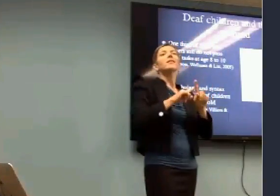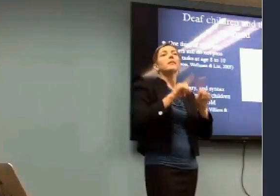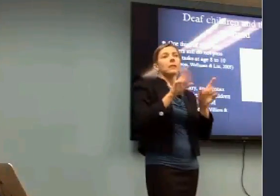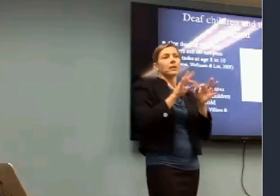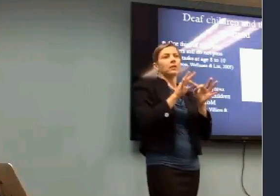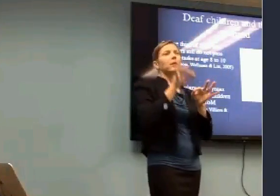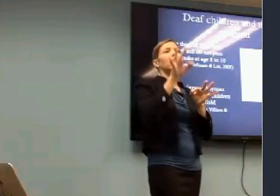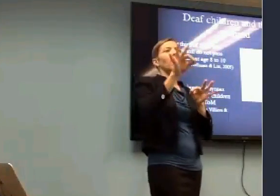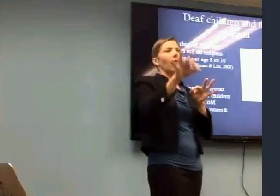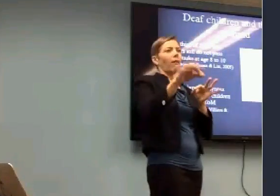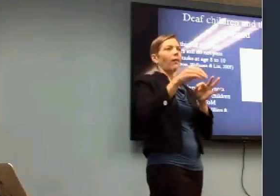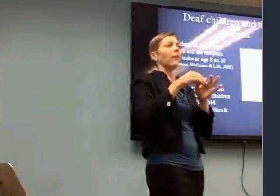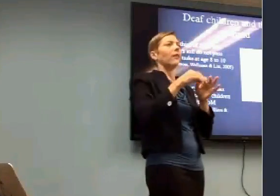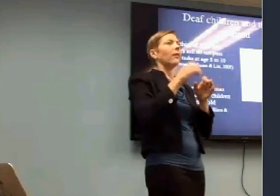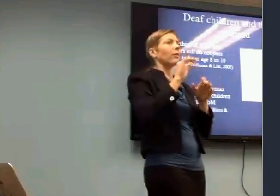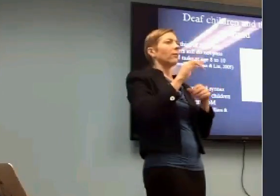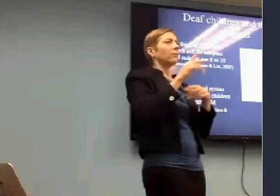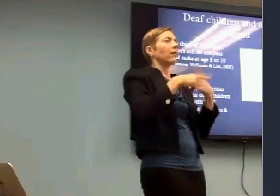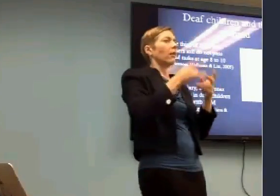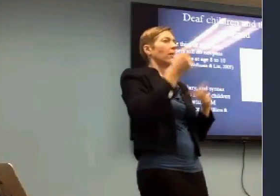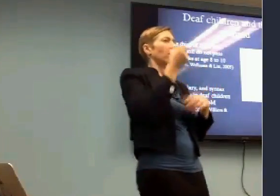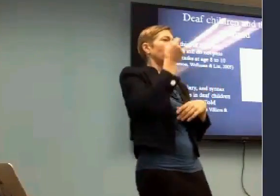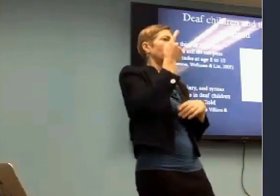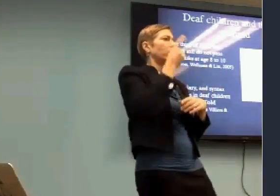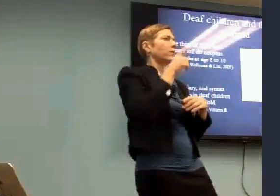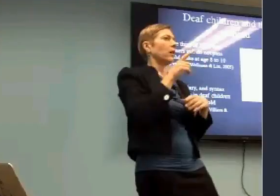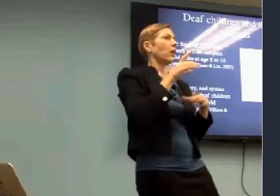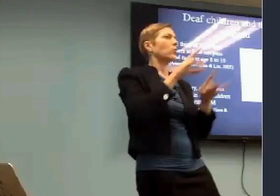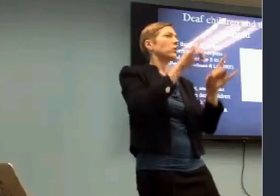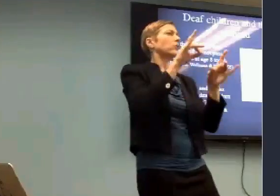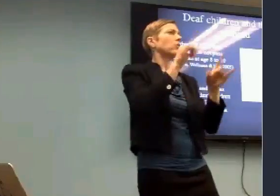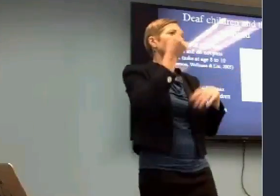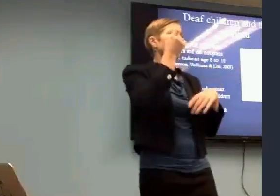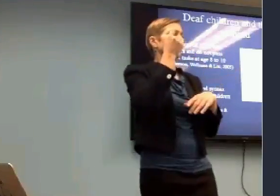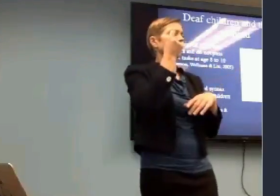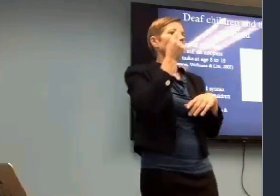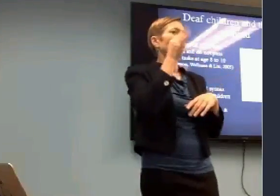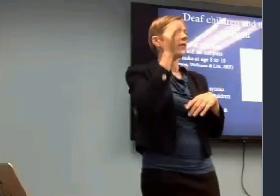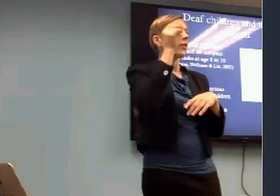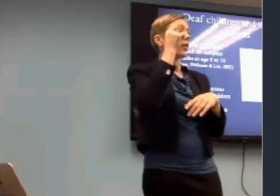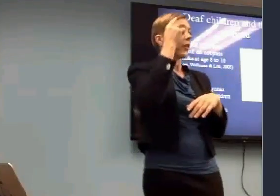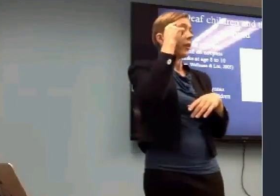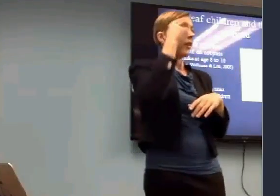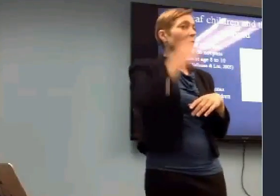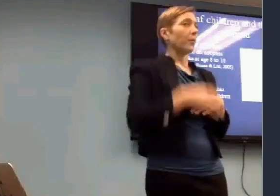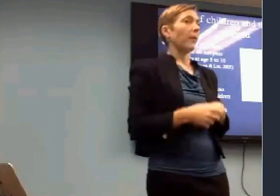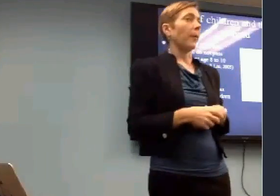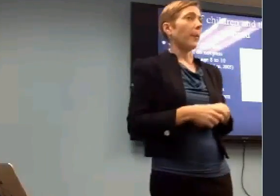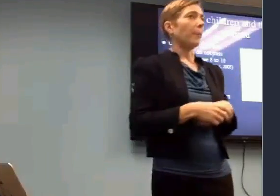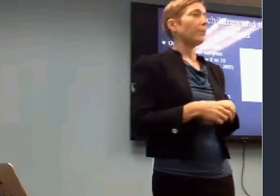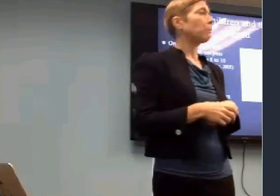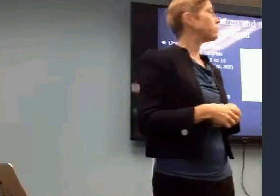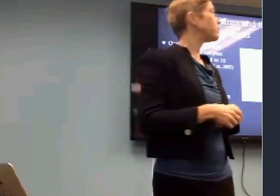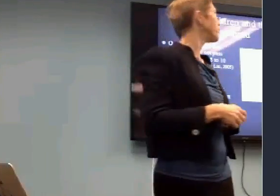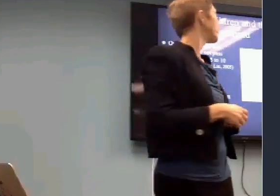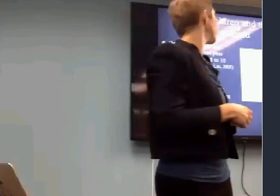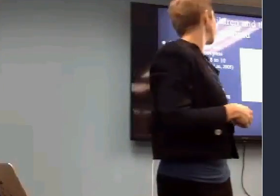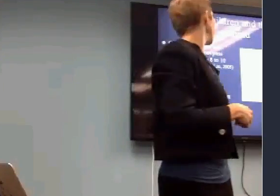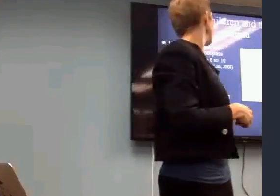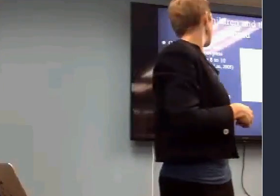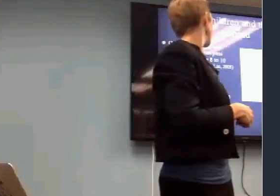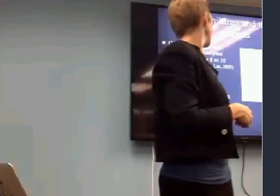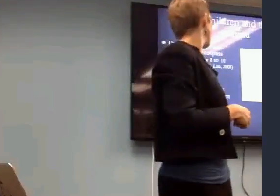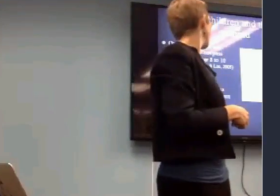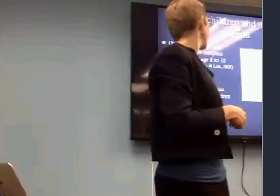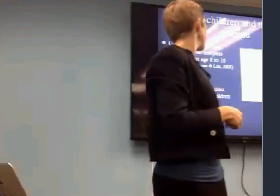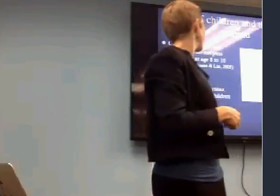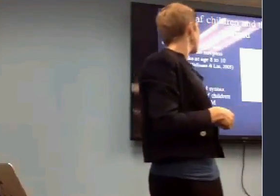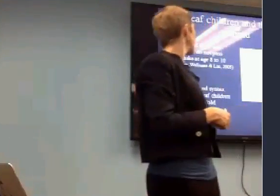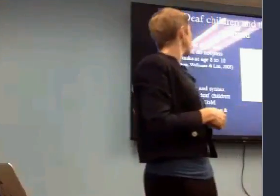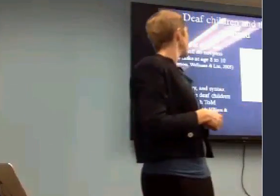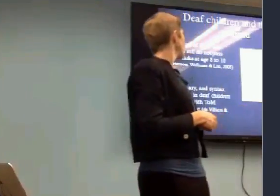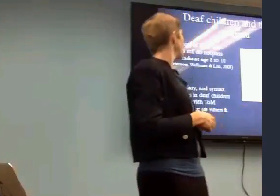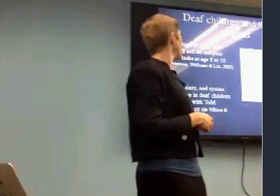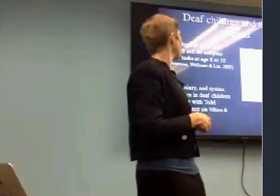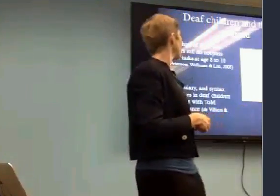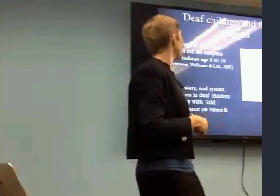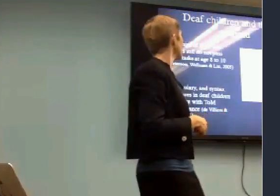Deaf children show a significant delay in understanding and acquiring theory of mind.